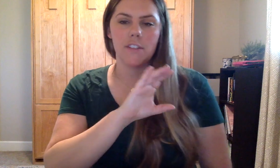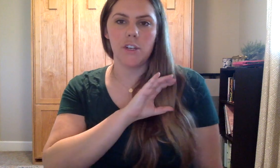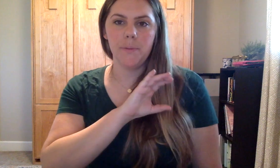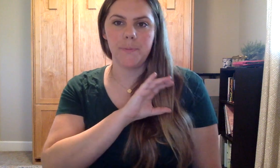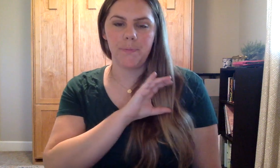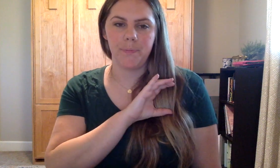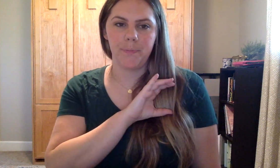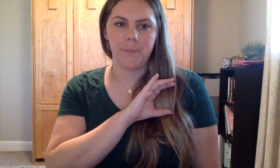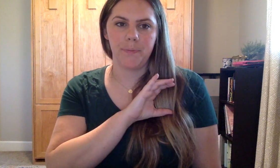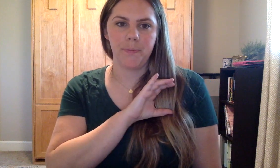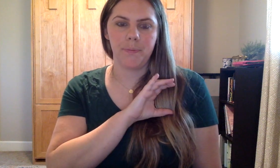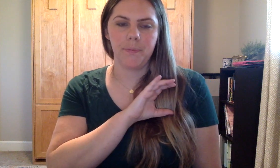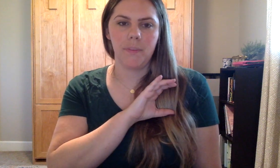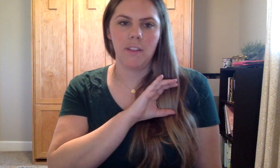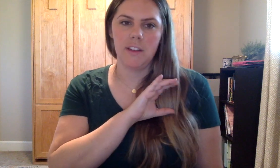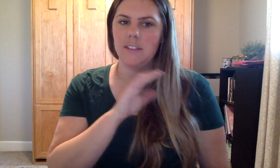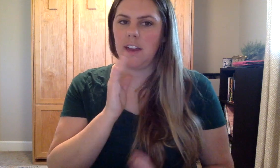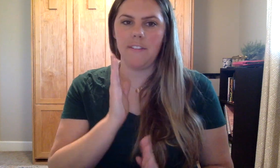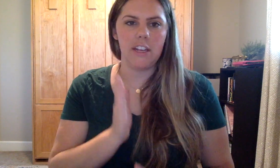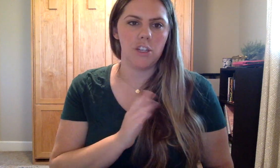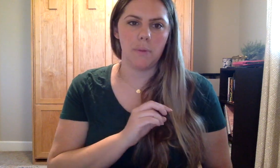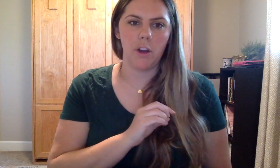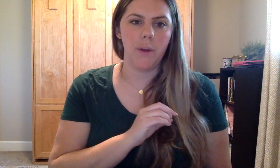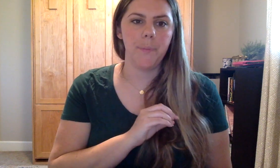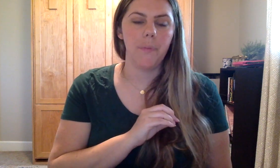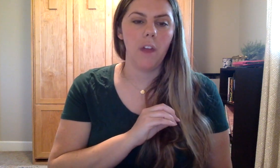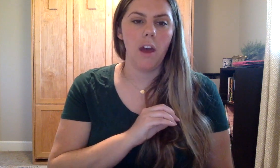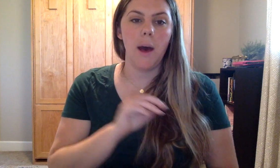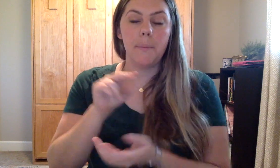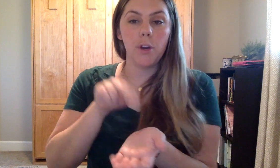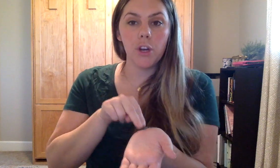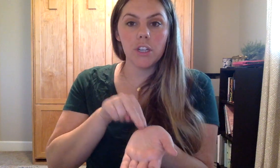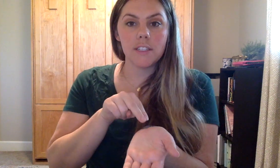officer. Doesn't have an agent marker. Nurse.